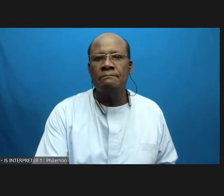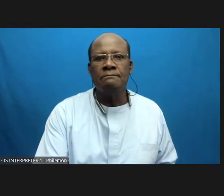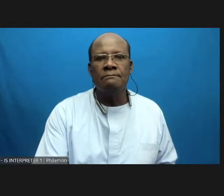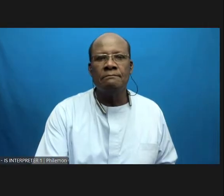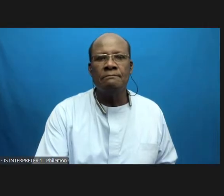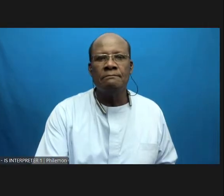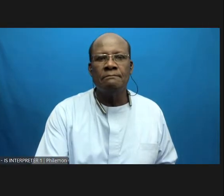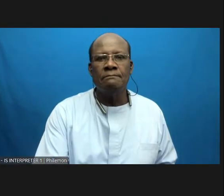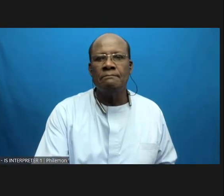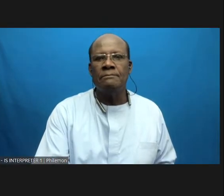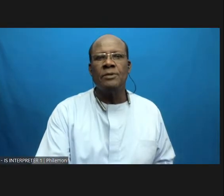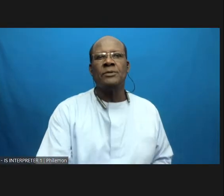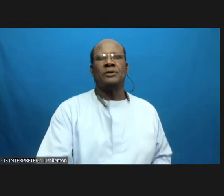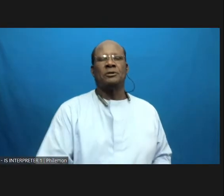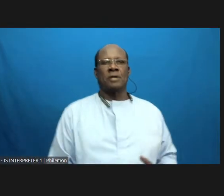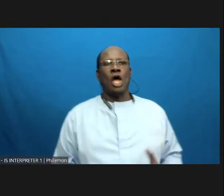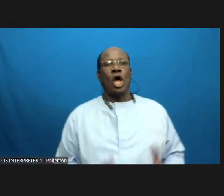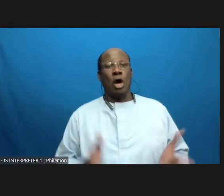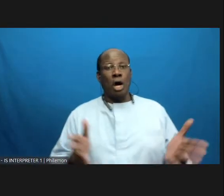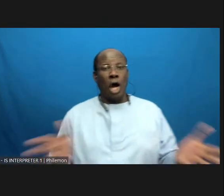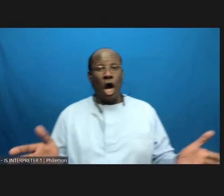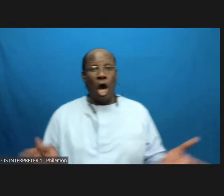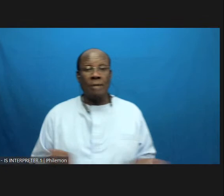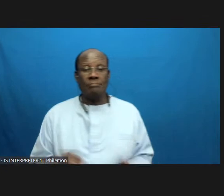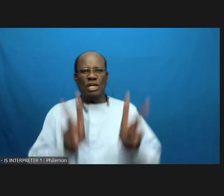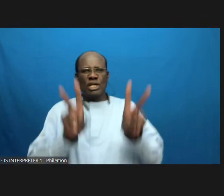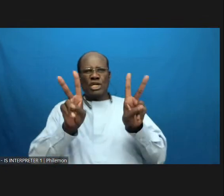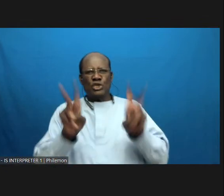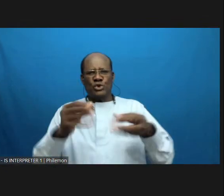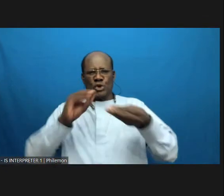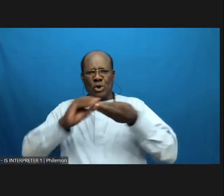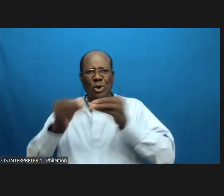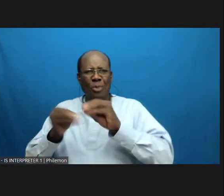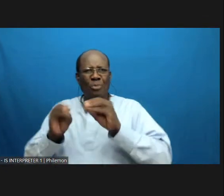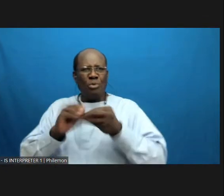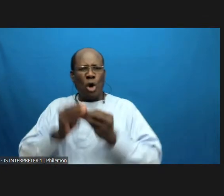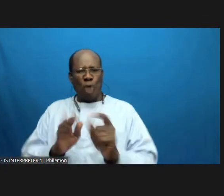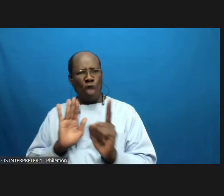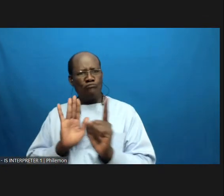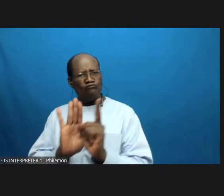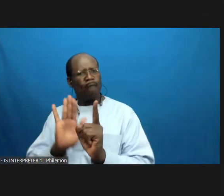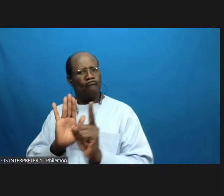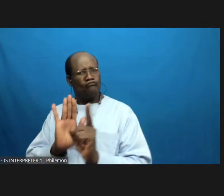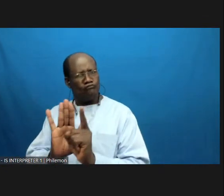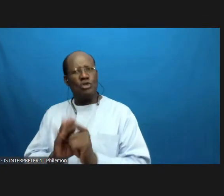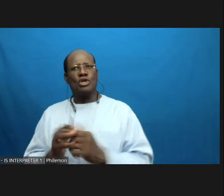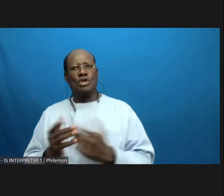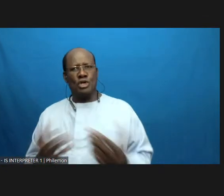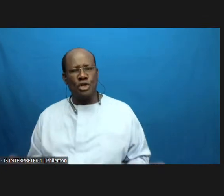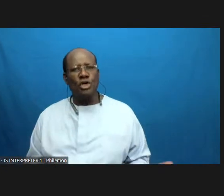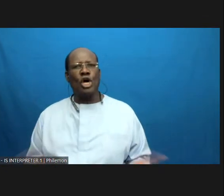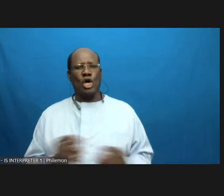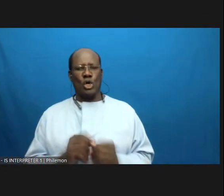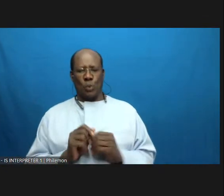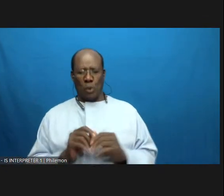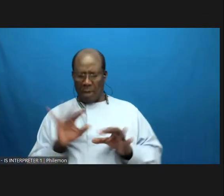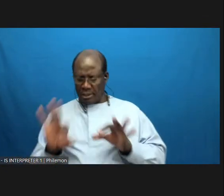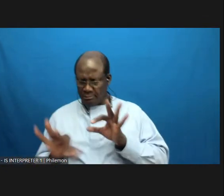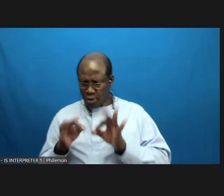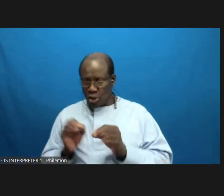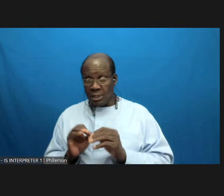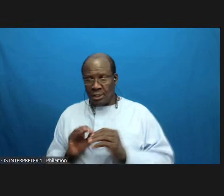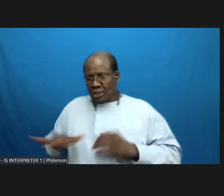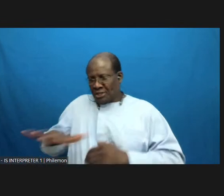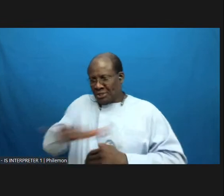of the challenges the cities are facing. So in this regard, it's important to thoroughly assess the real situation on the